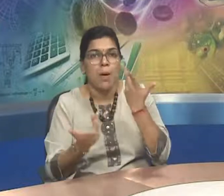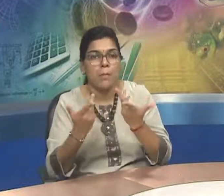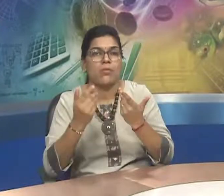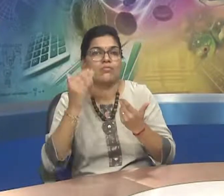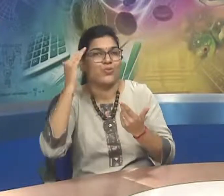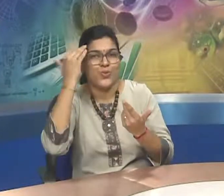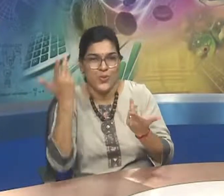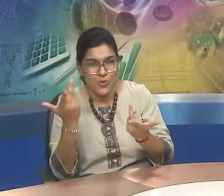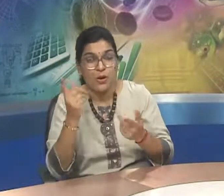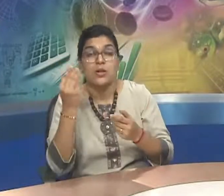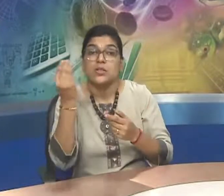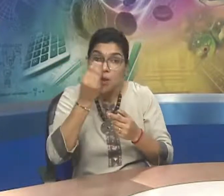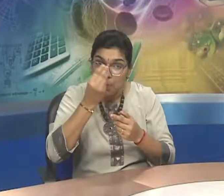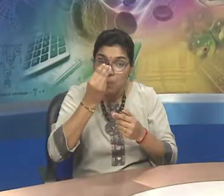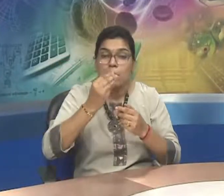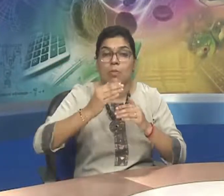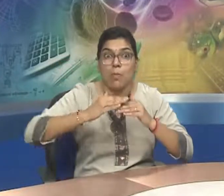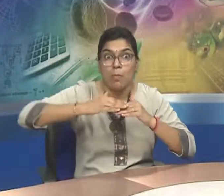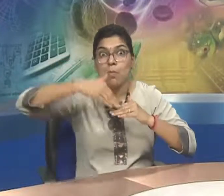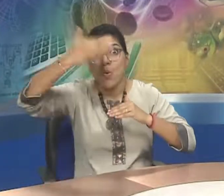should see